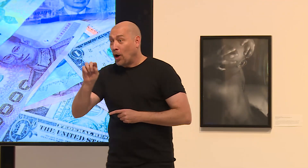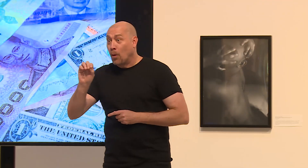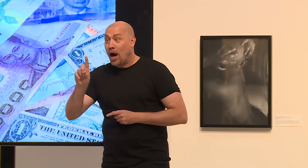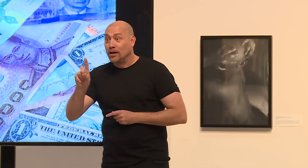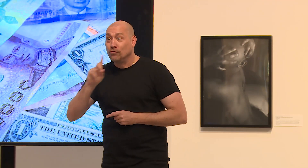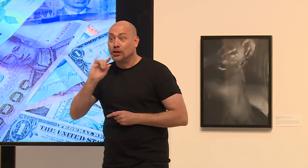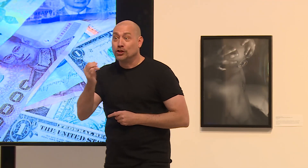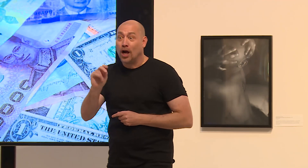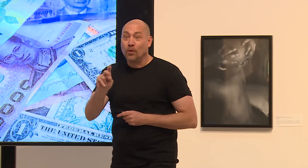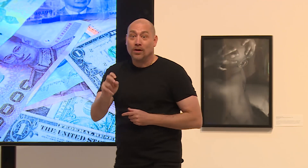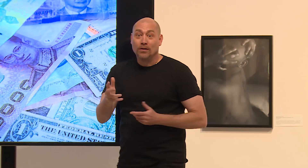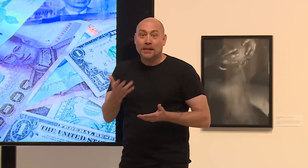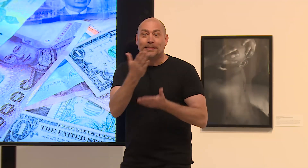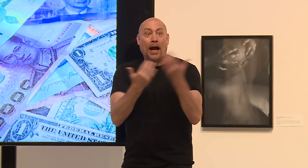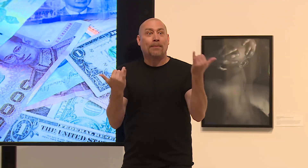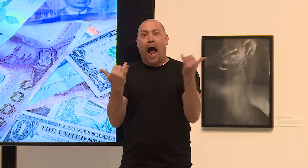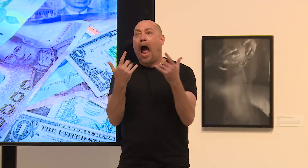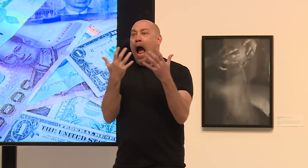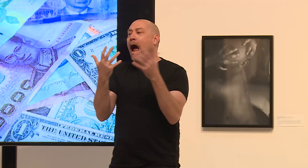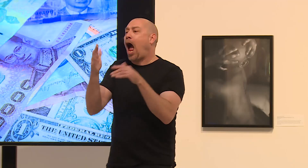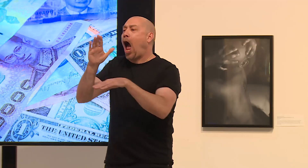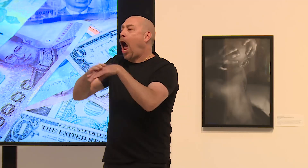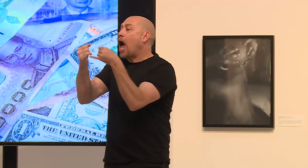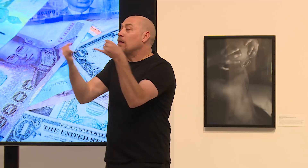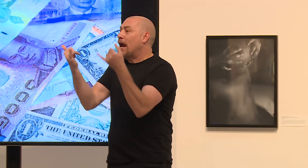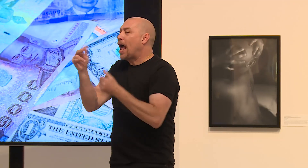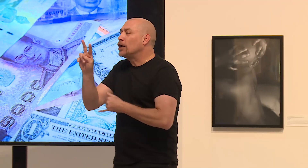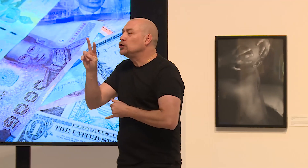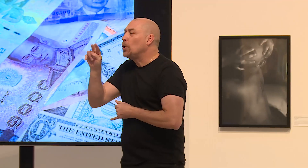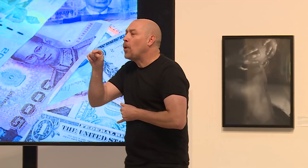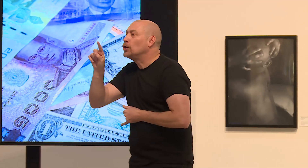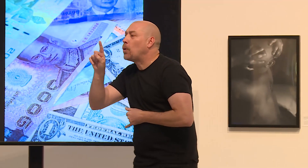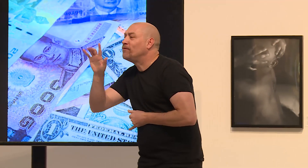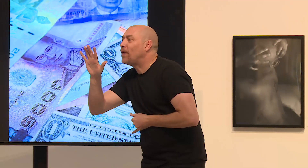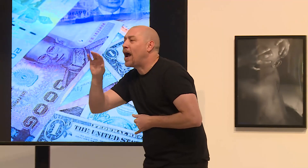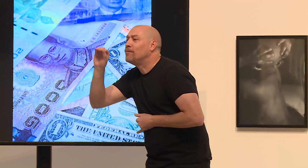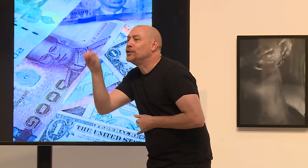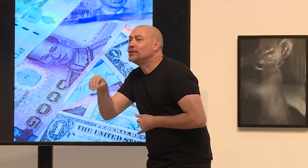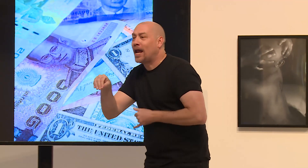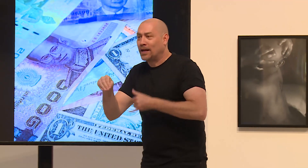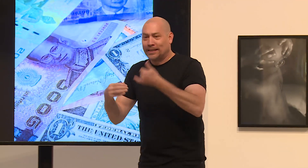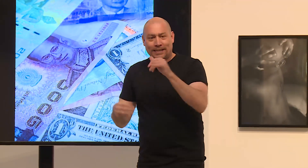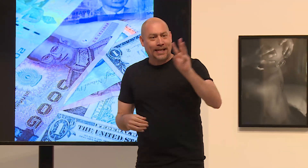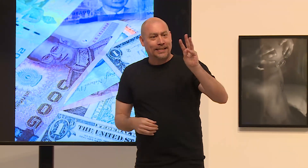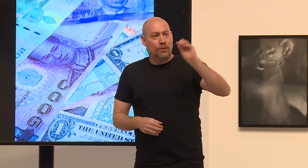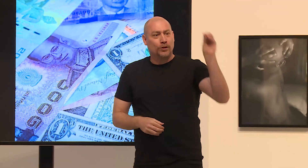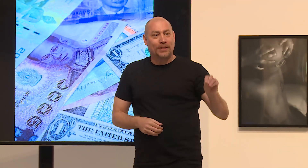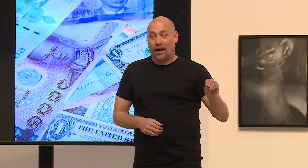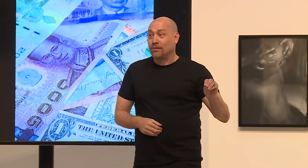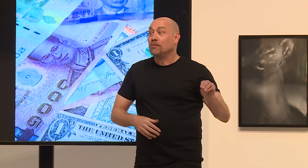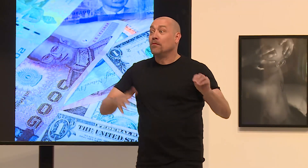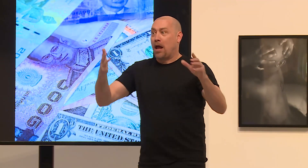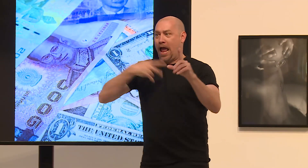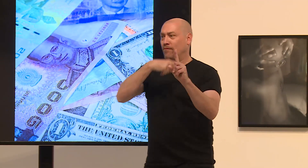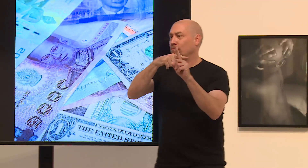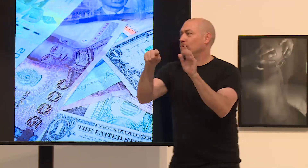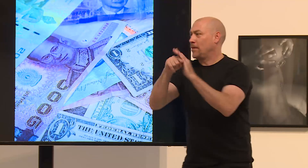think? Is that good? Is that what you want to give up? Or do you want a 2.15% interest? What is